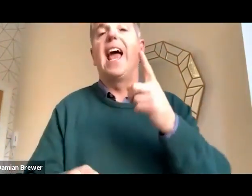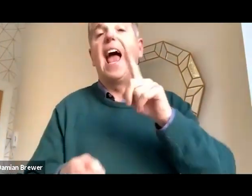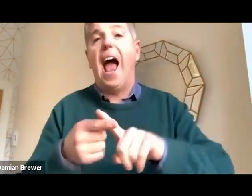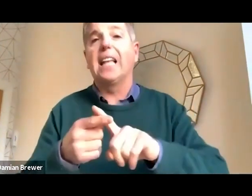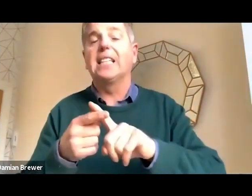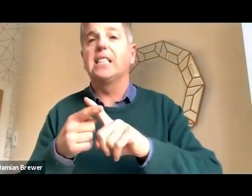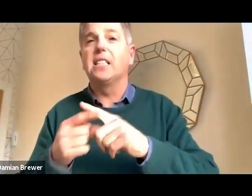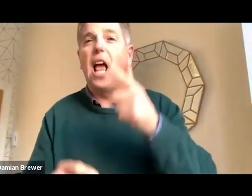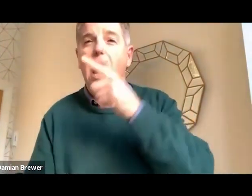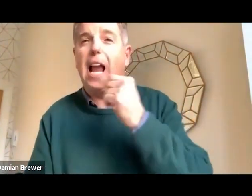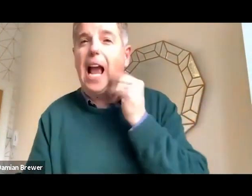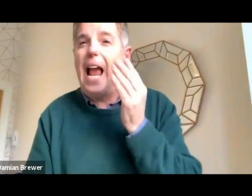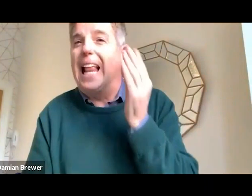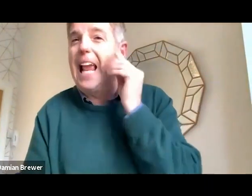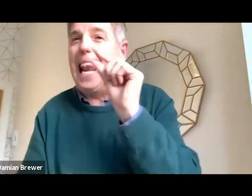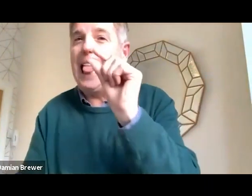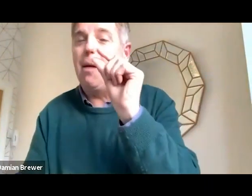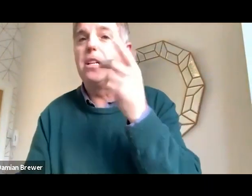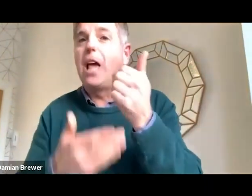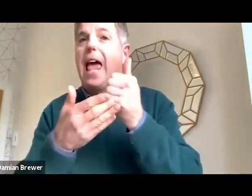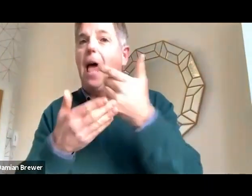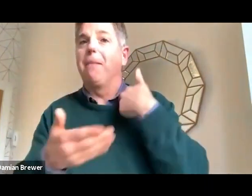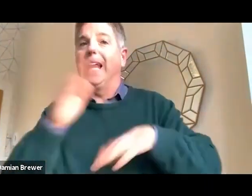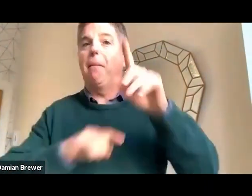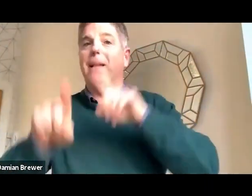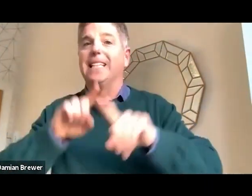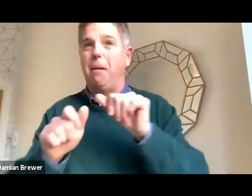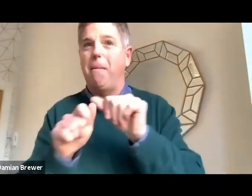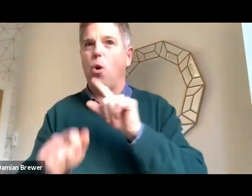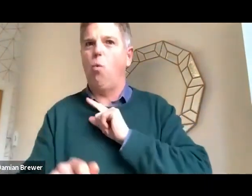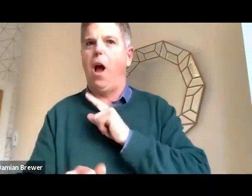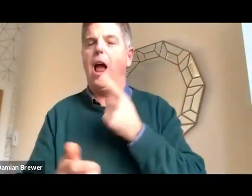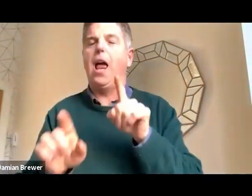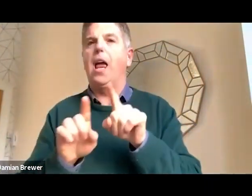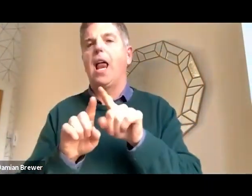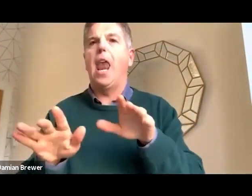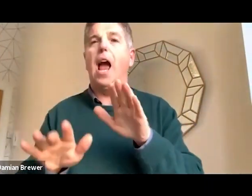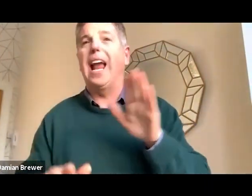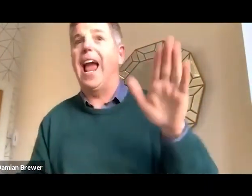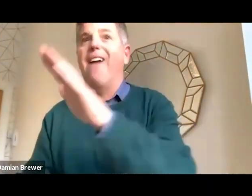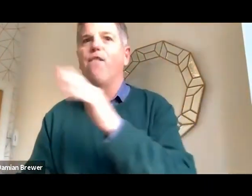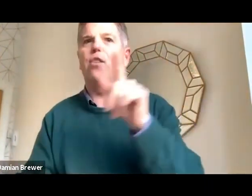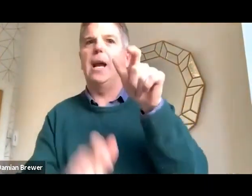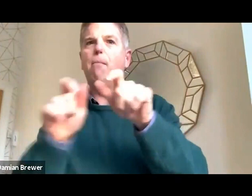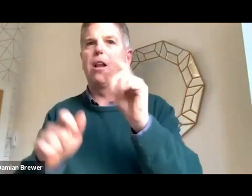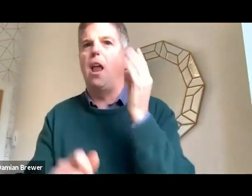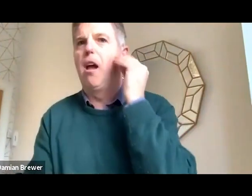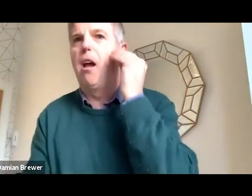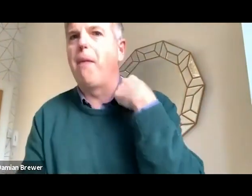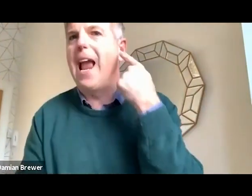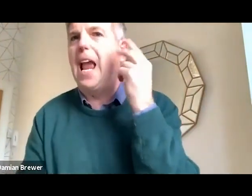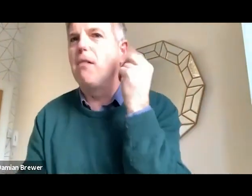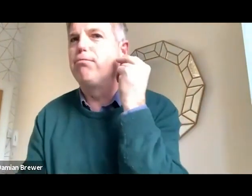to access. If I don't understand what someone says, I can use the captioning. And as I say, I do have a bit of hearing there, which I can use for my